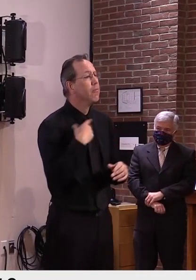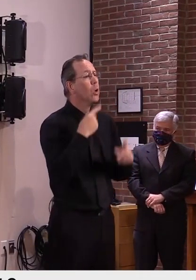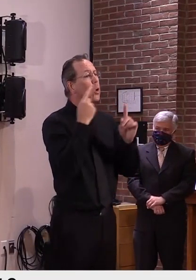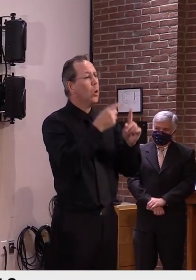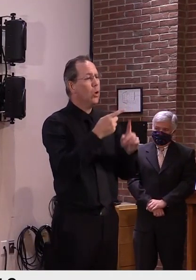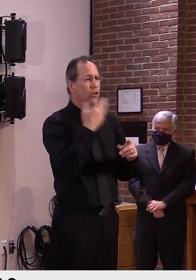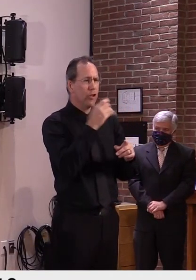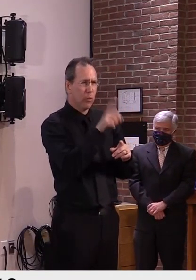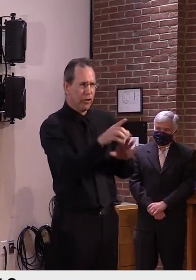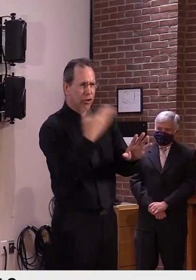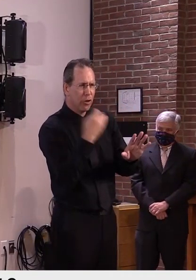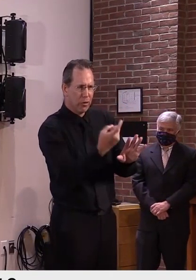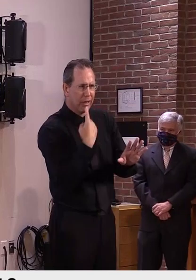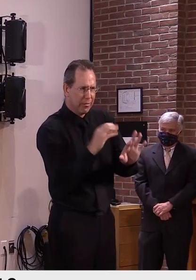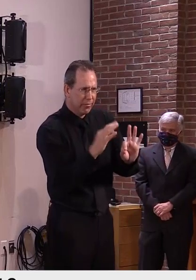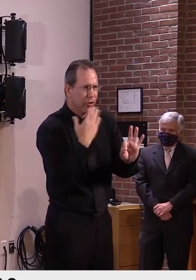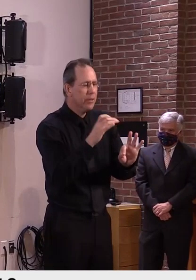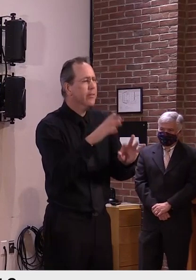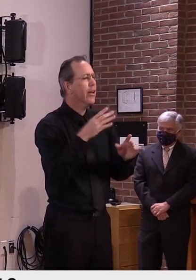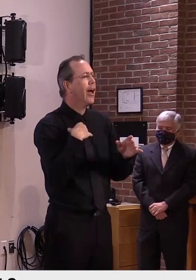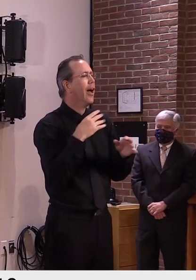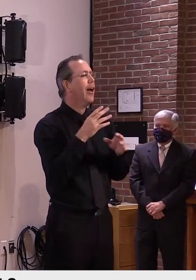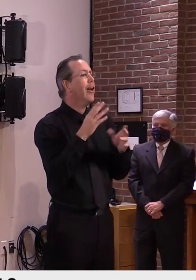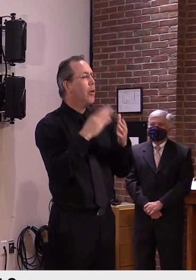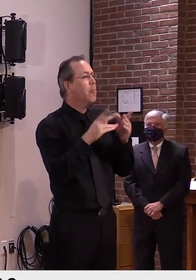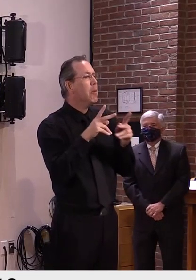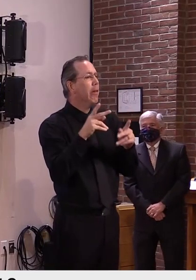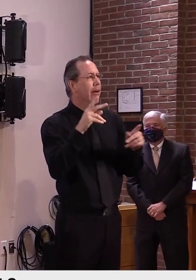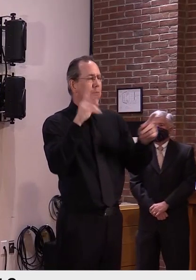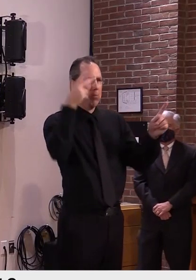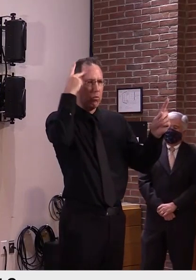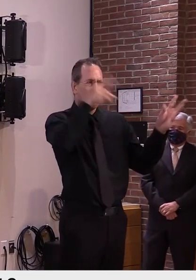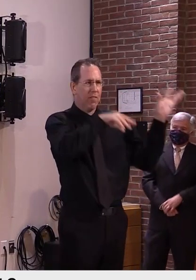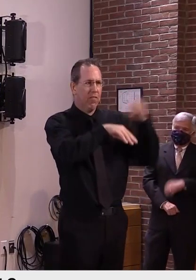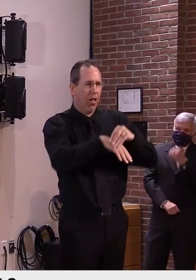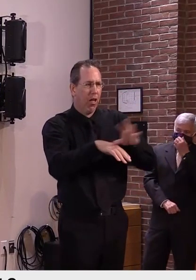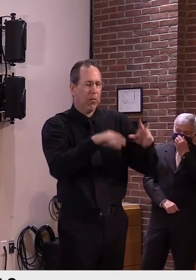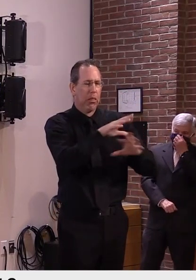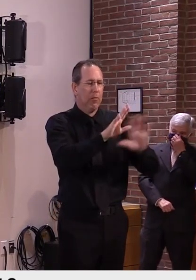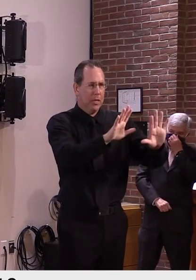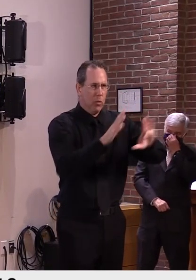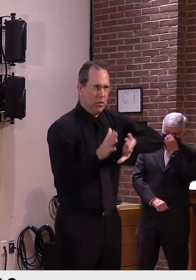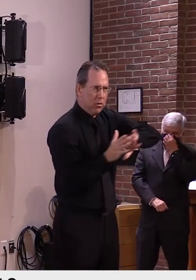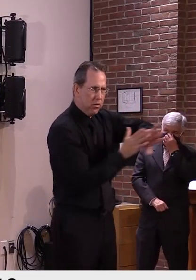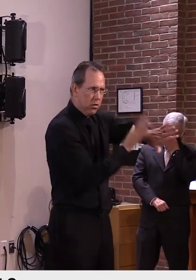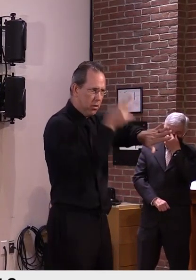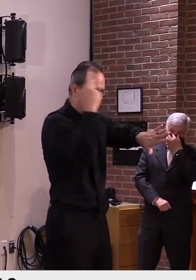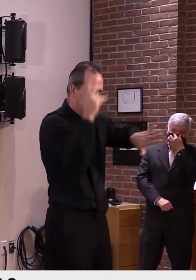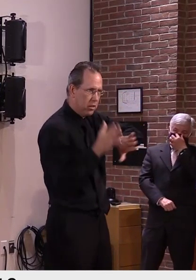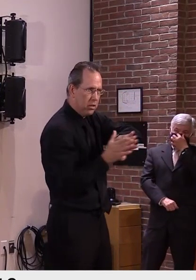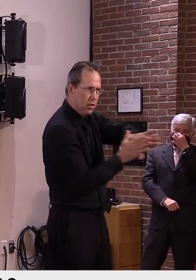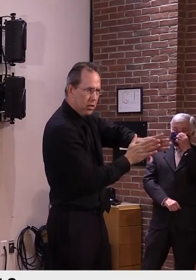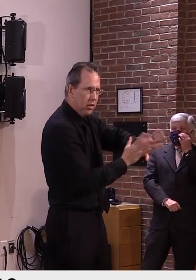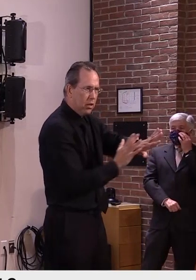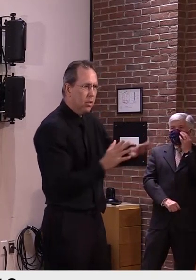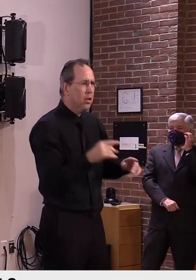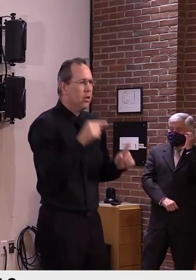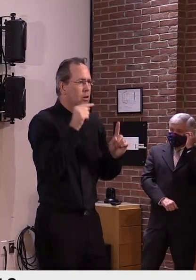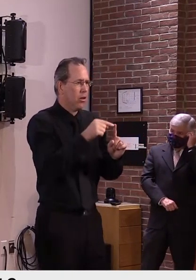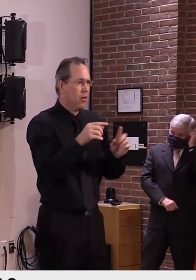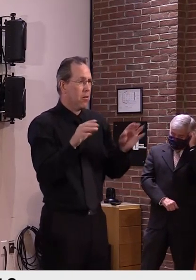being done about a vaccine will be ready by election day, etc. If we ignore that, even in Washington, and from people